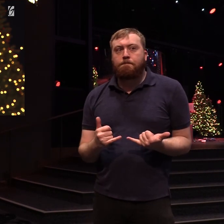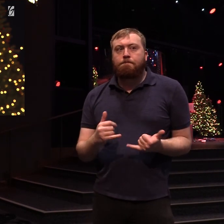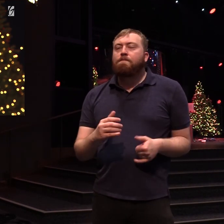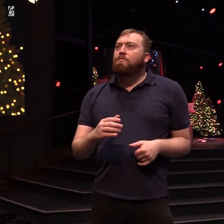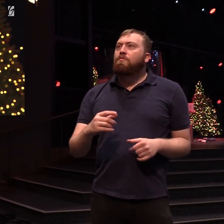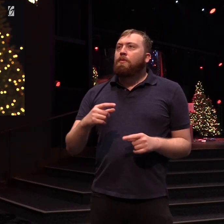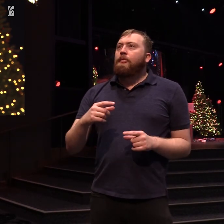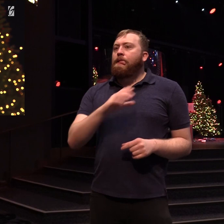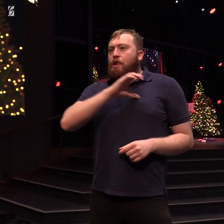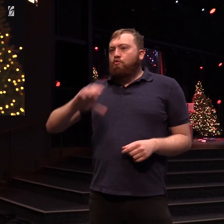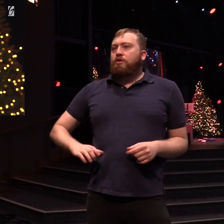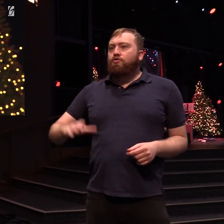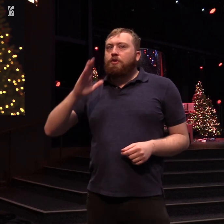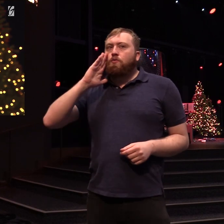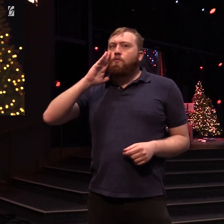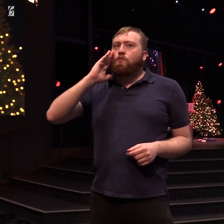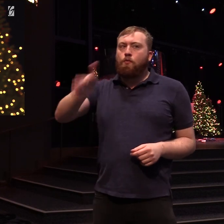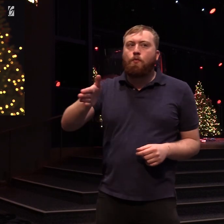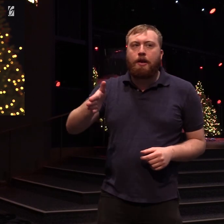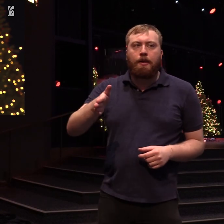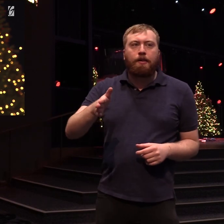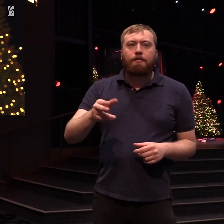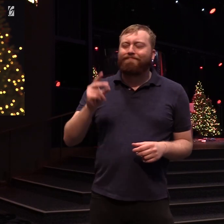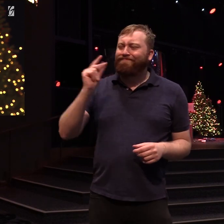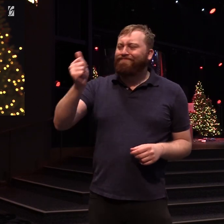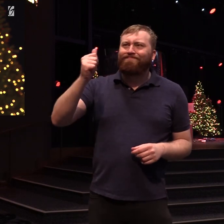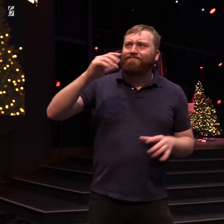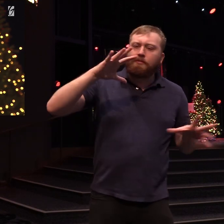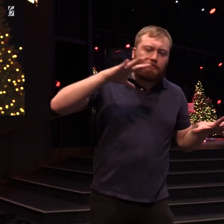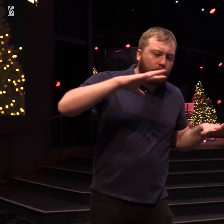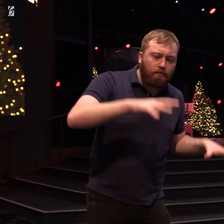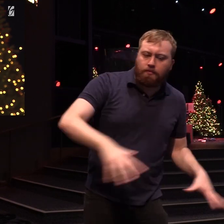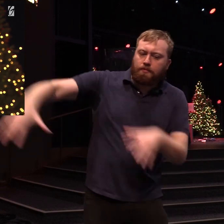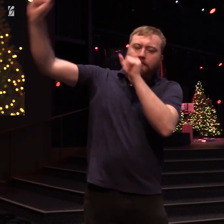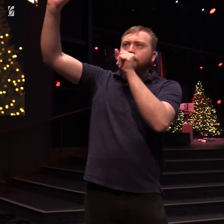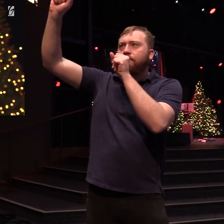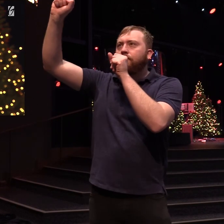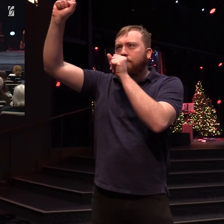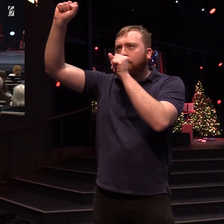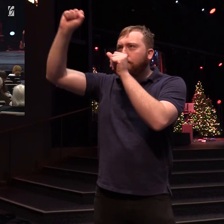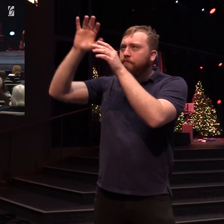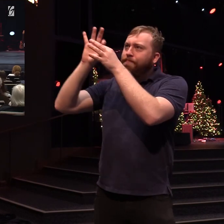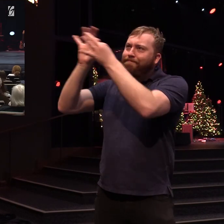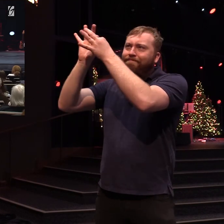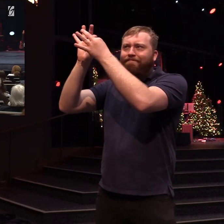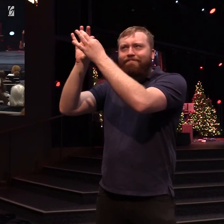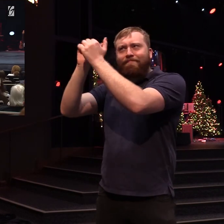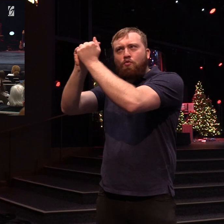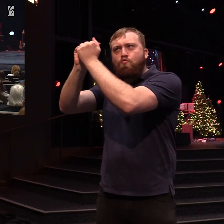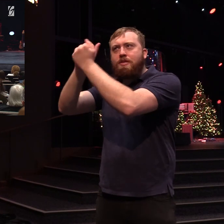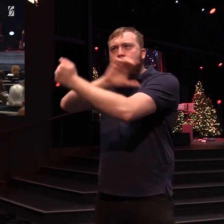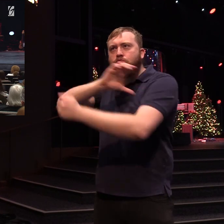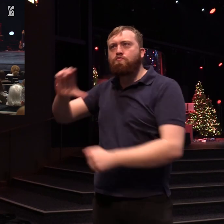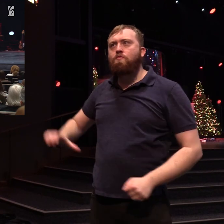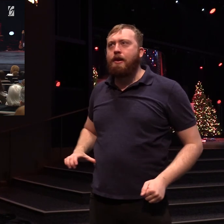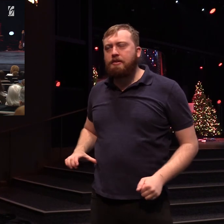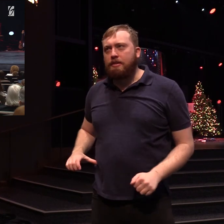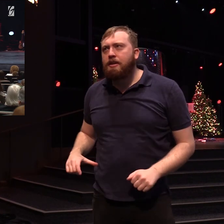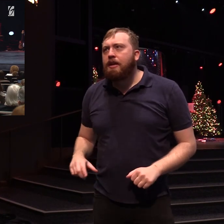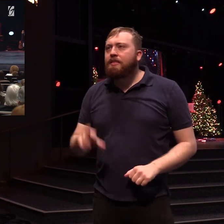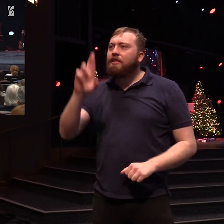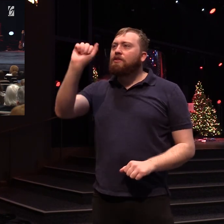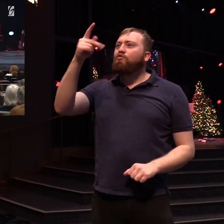the signal of Christ, be transported into the presence of Christ. This rapture includes